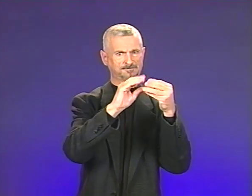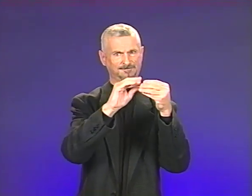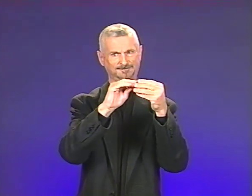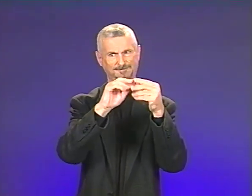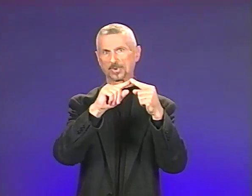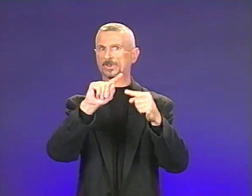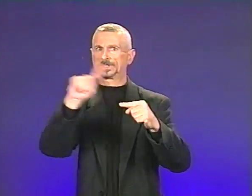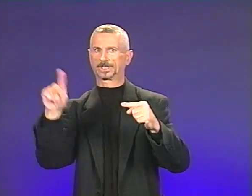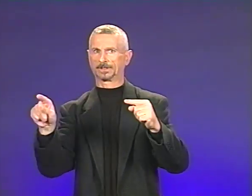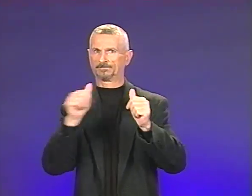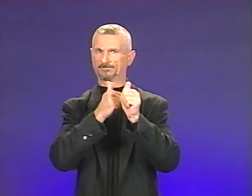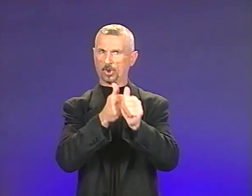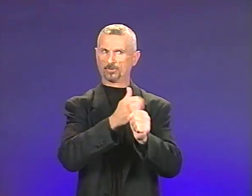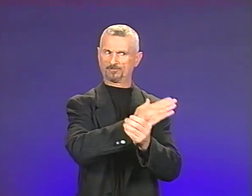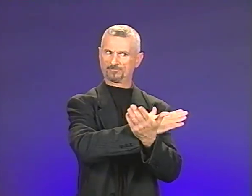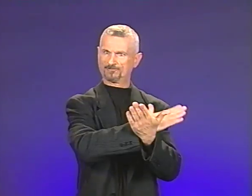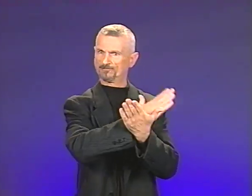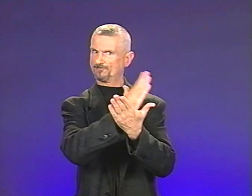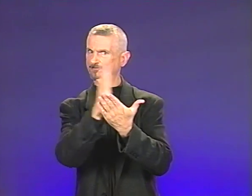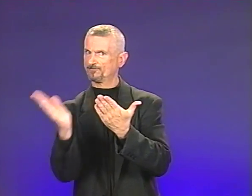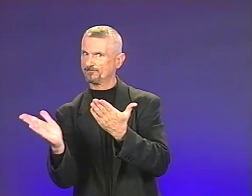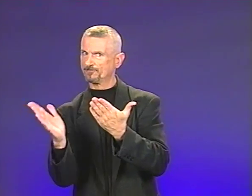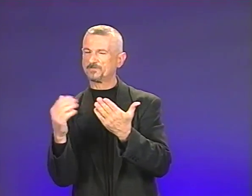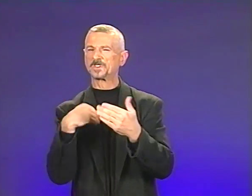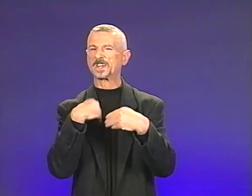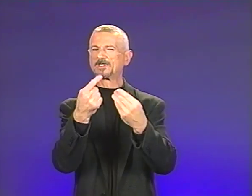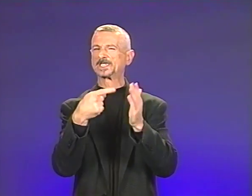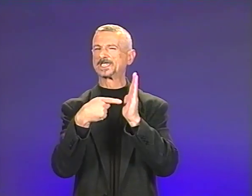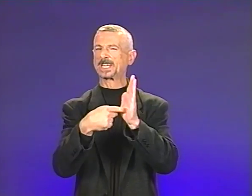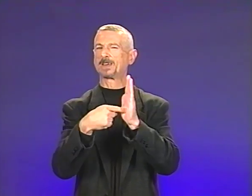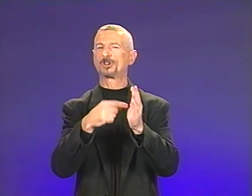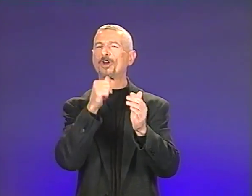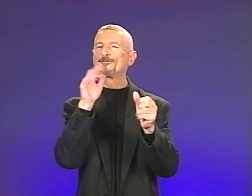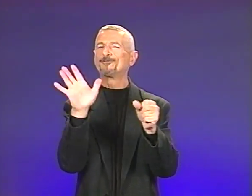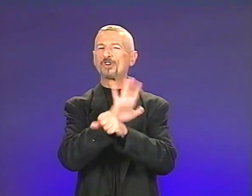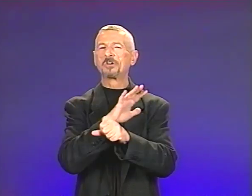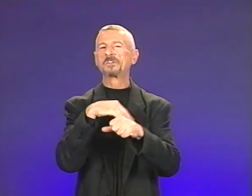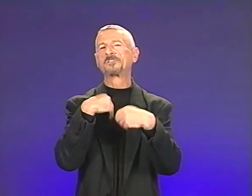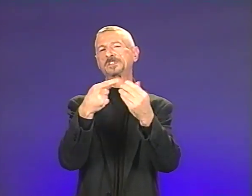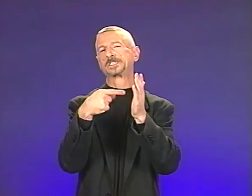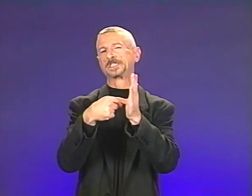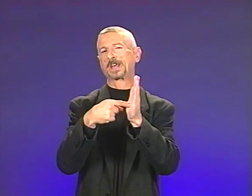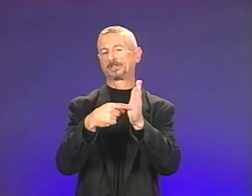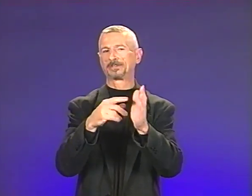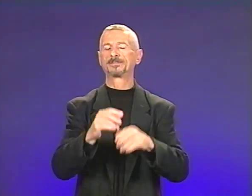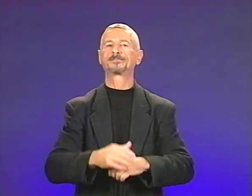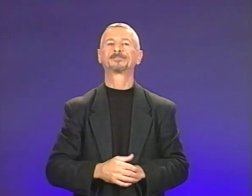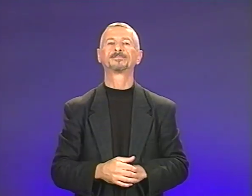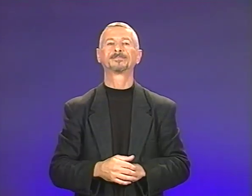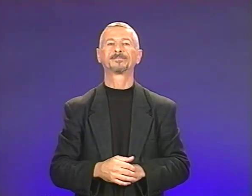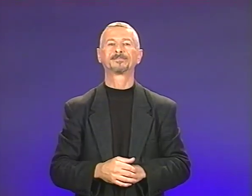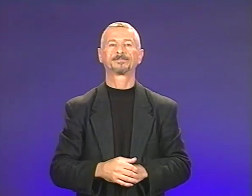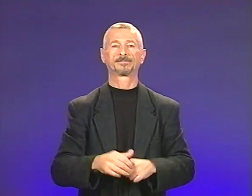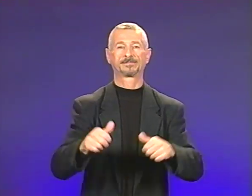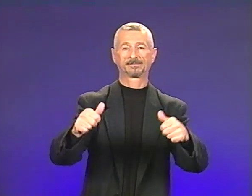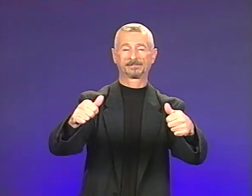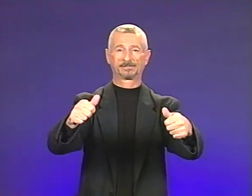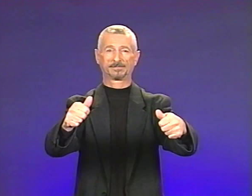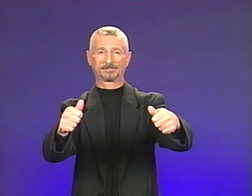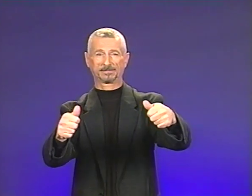shapes of the manual alphabet, signed in alphabetical order. Here's part of an A to Z story about a car race.